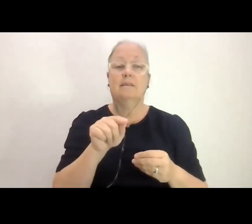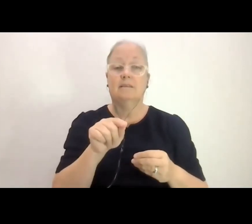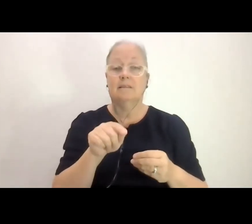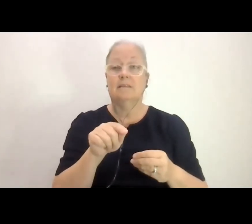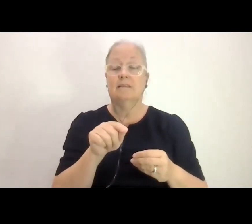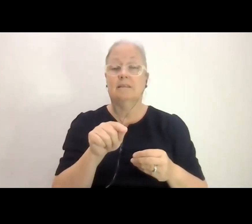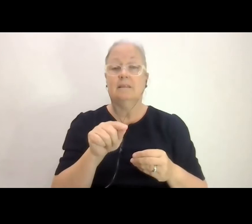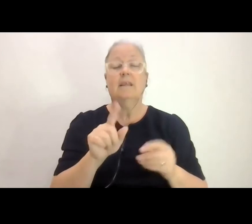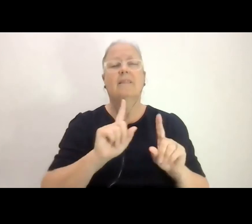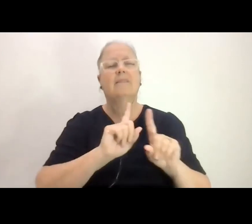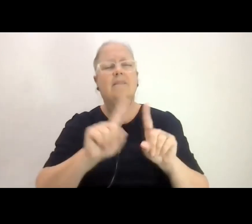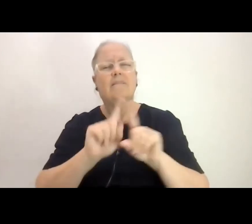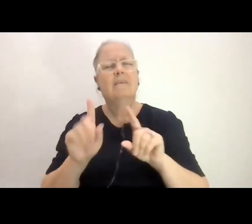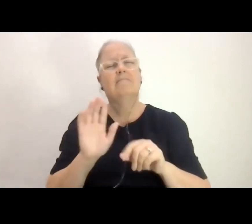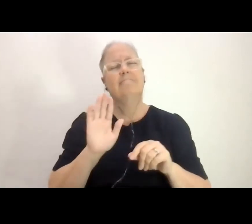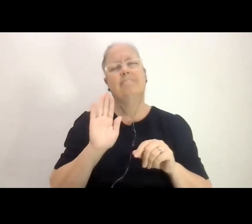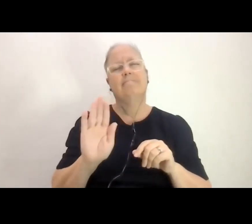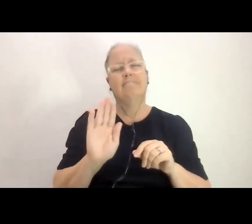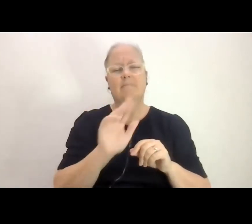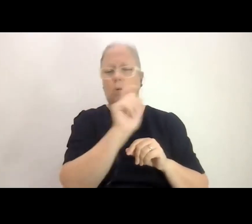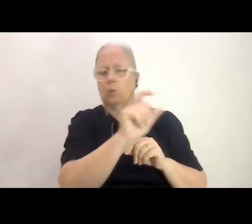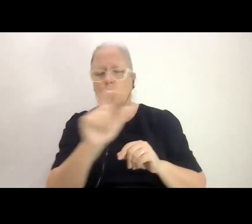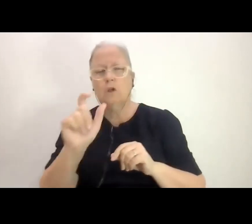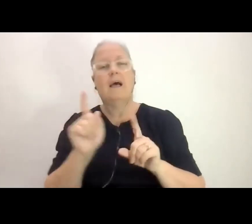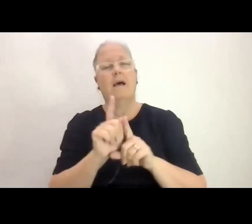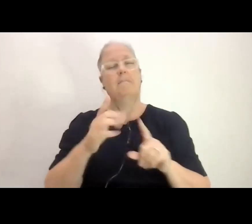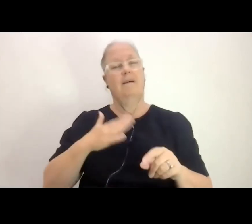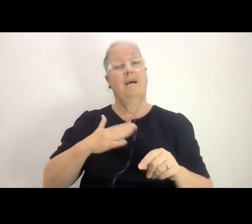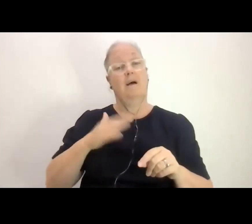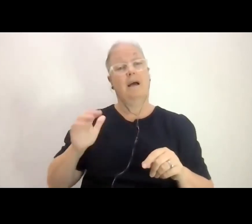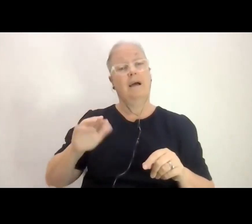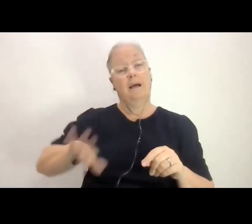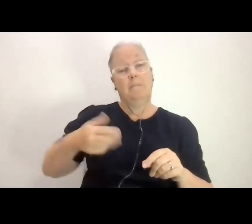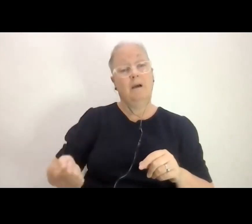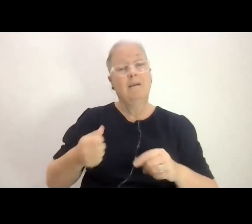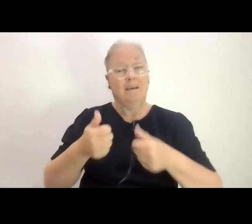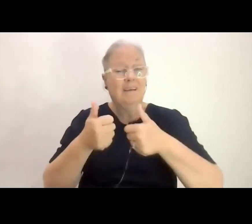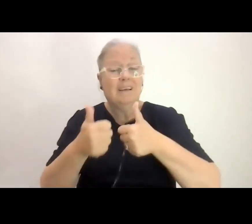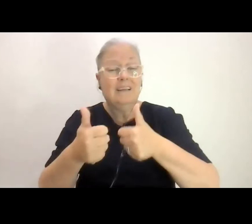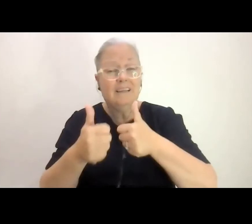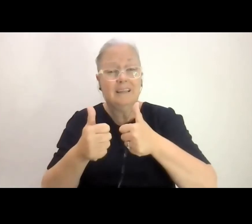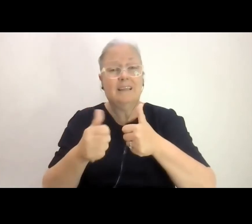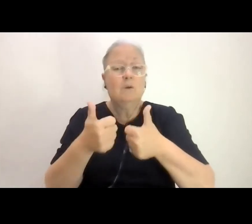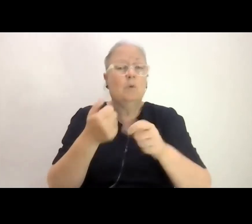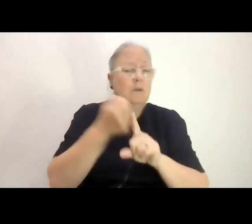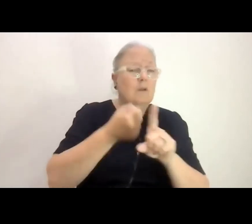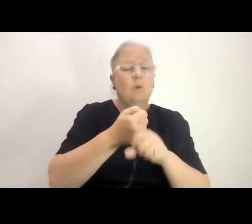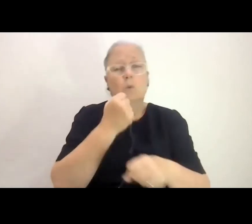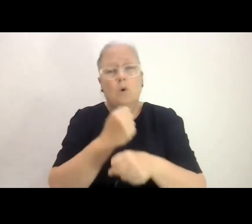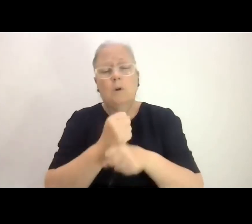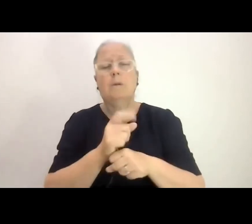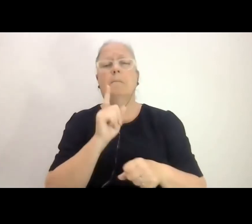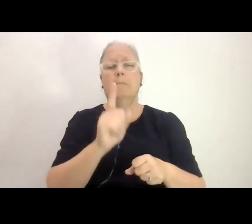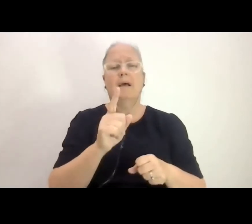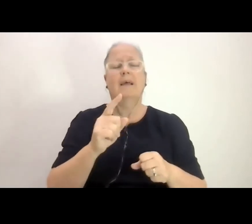which Cambodia, I think, we do well on that aspect, but there's still more to work on around NCD,